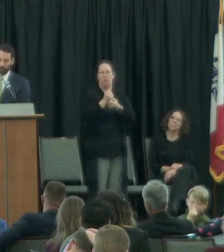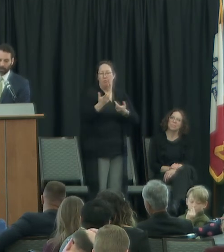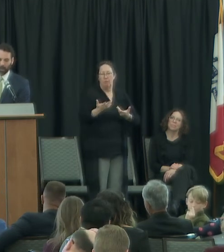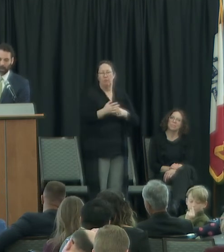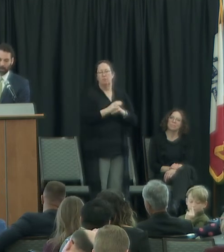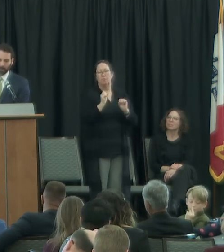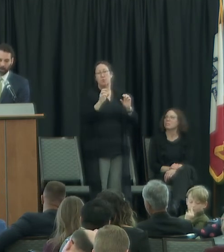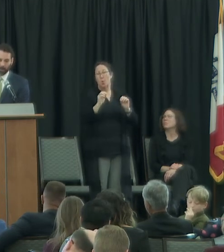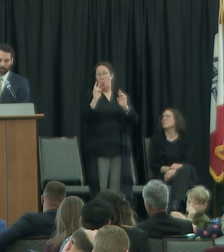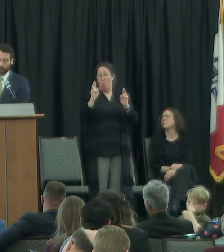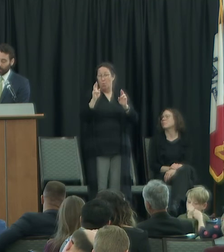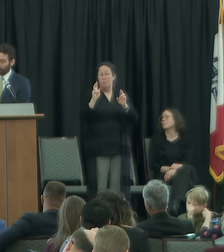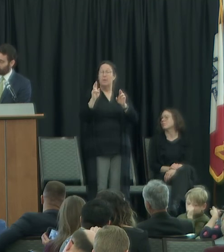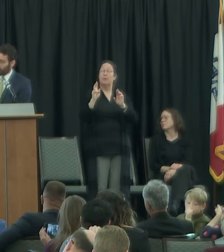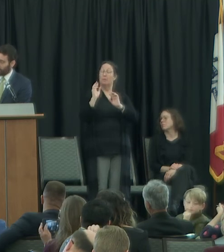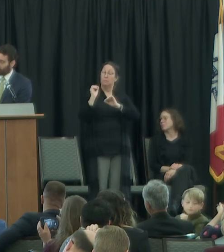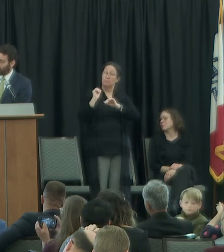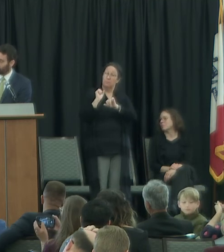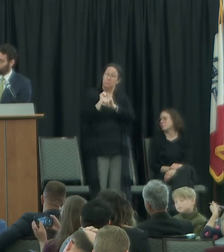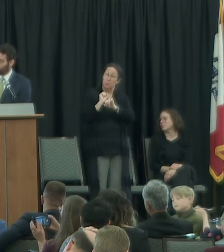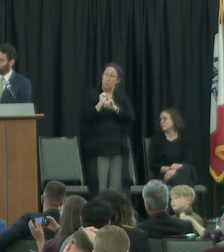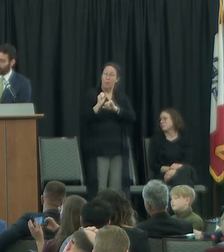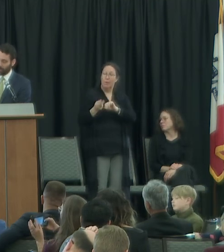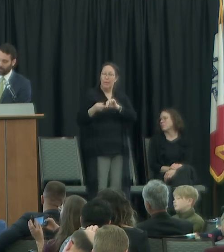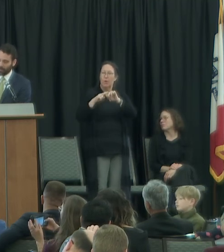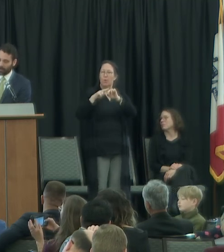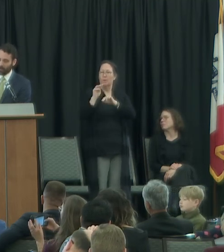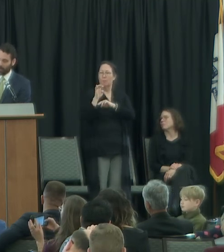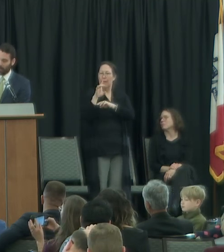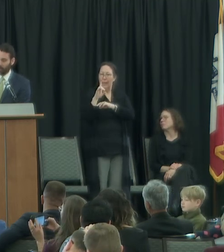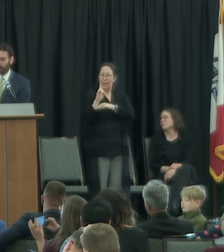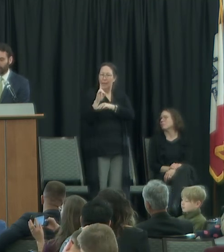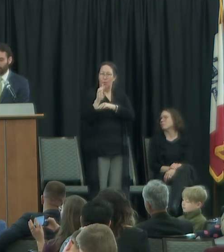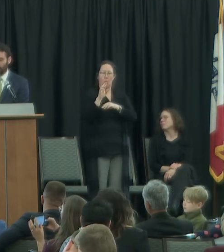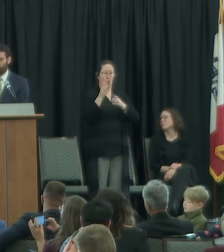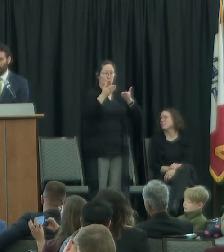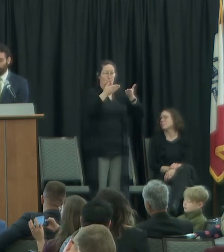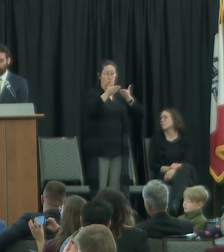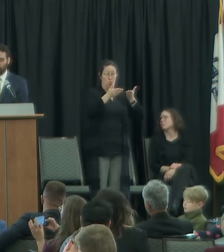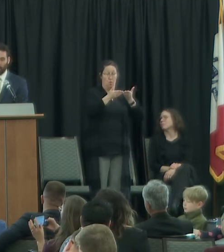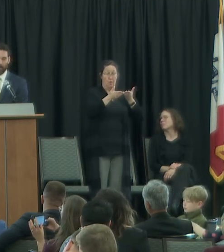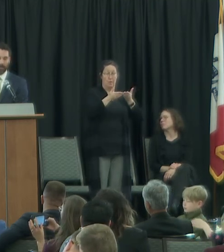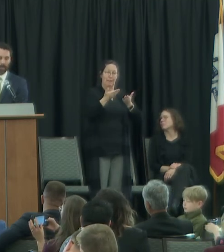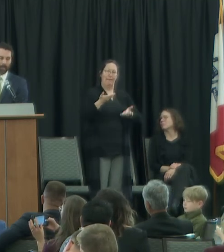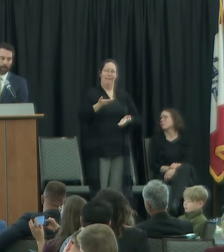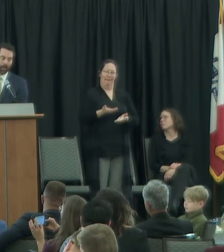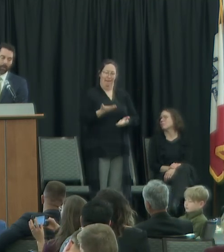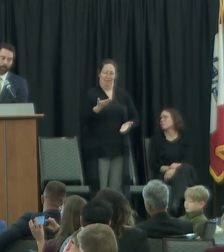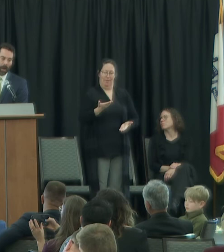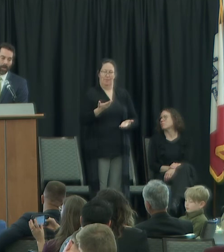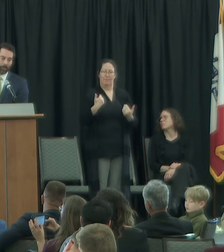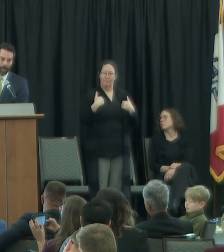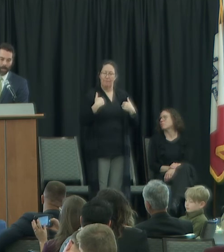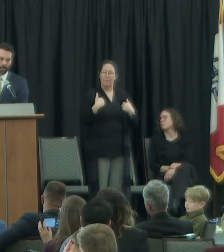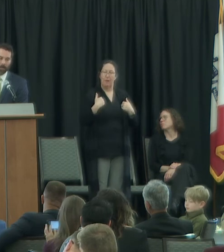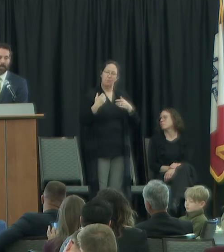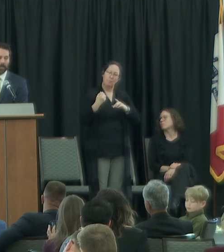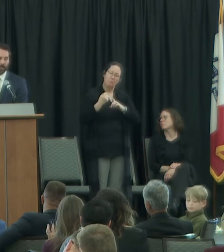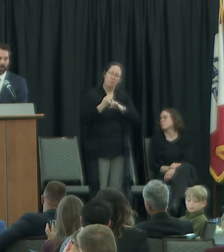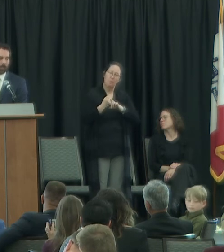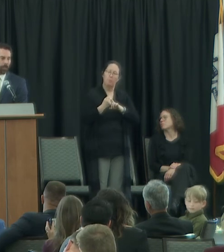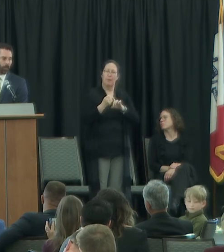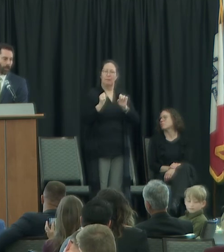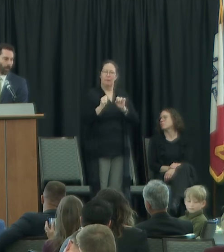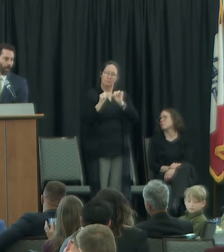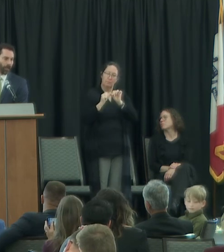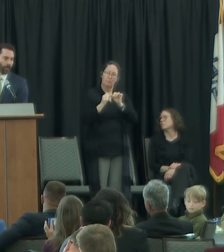with the state on trying to either increase Medicaid rates or ensuring that these services, which are evidence-based and are high impact, continue